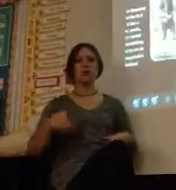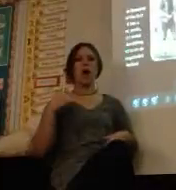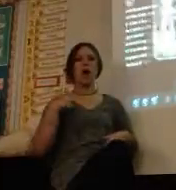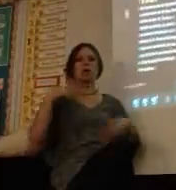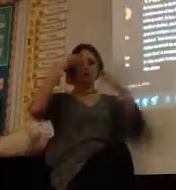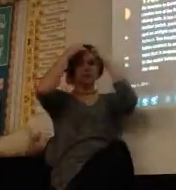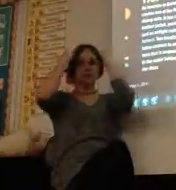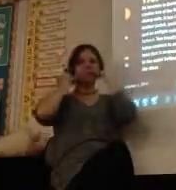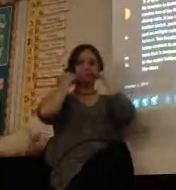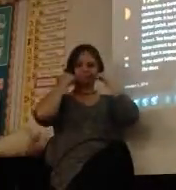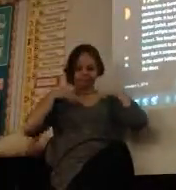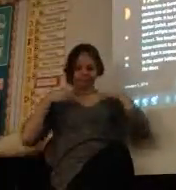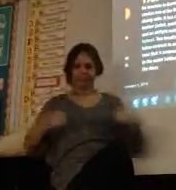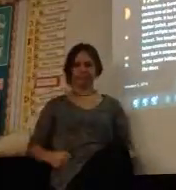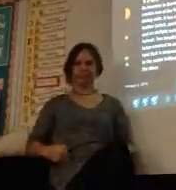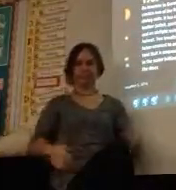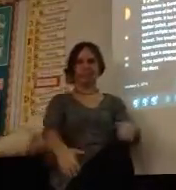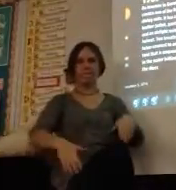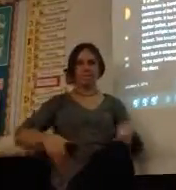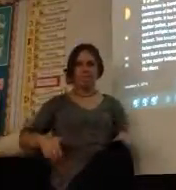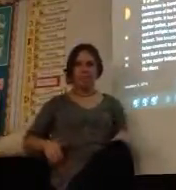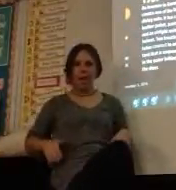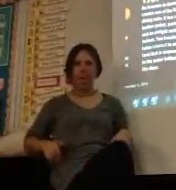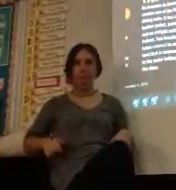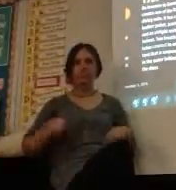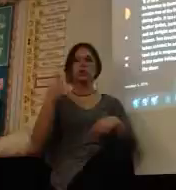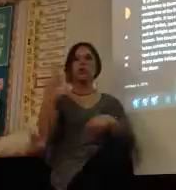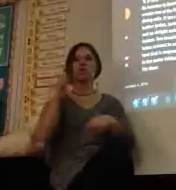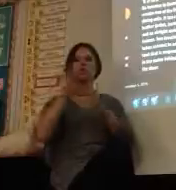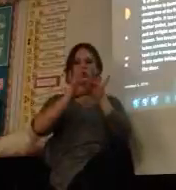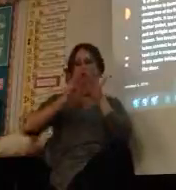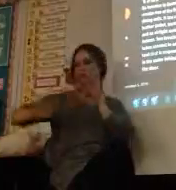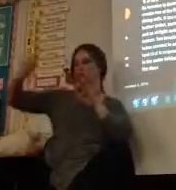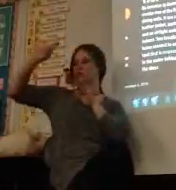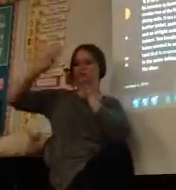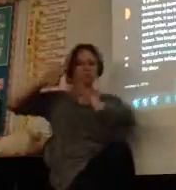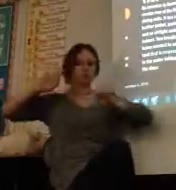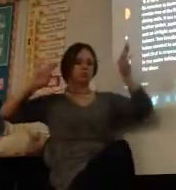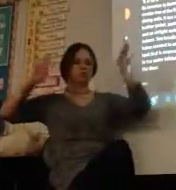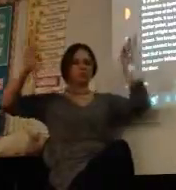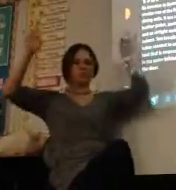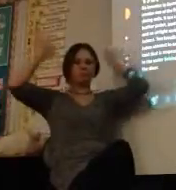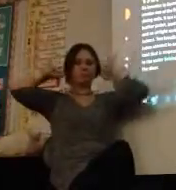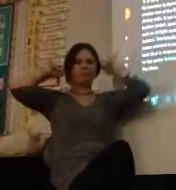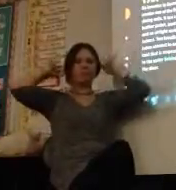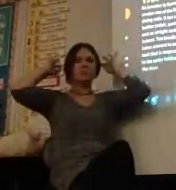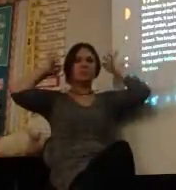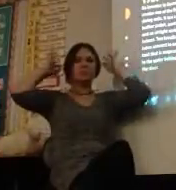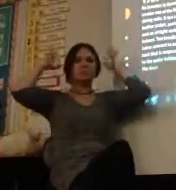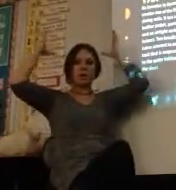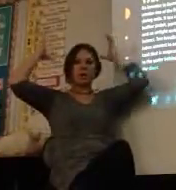airtight metal helmet. 2 breathing tubes connect to an air tank that is suspended in the water behind the diver.